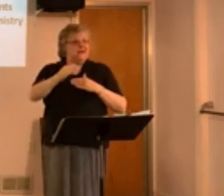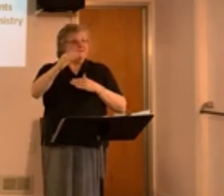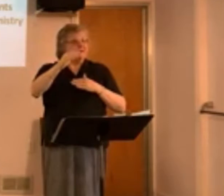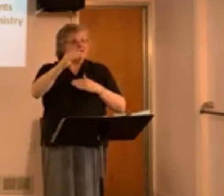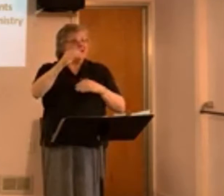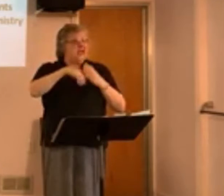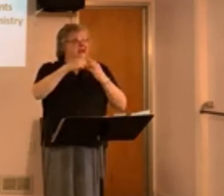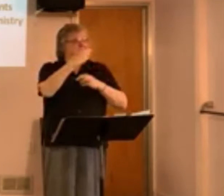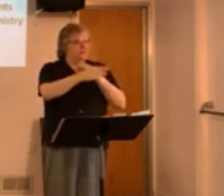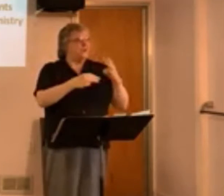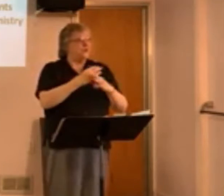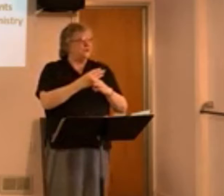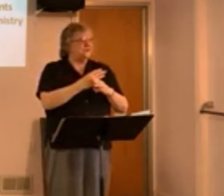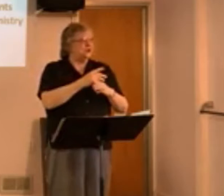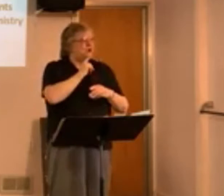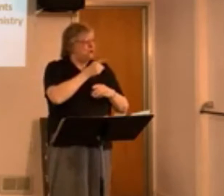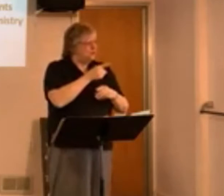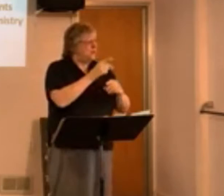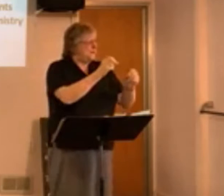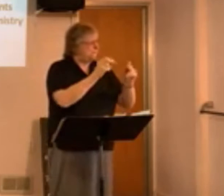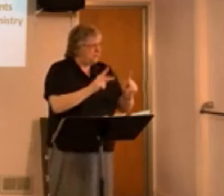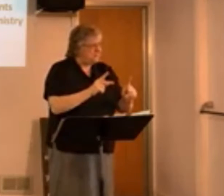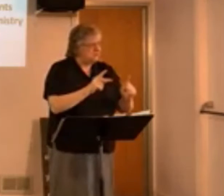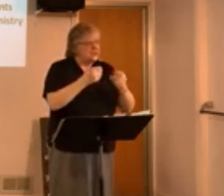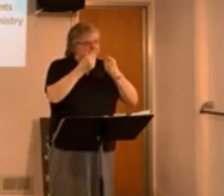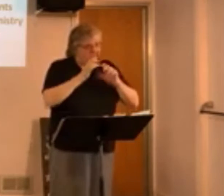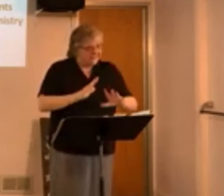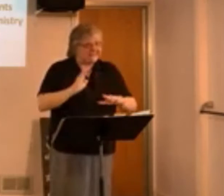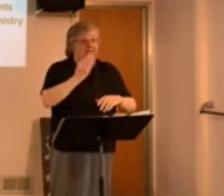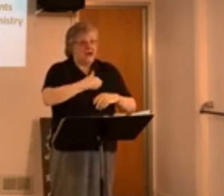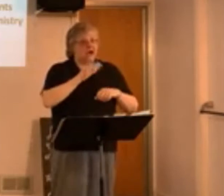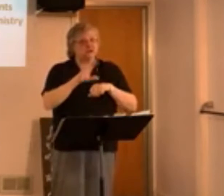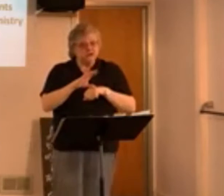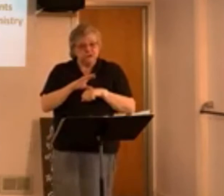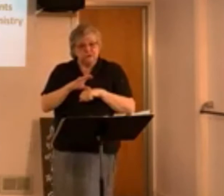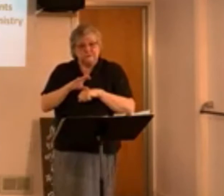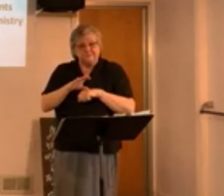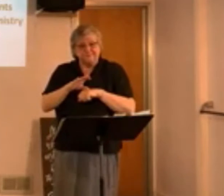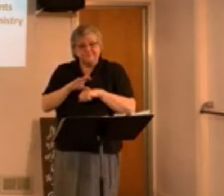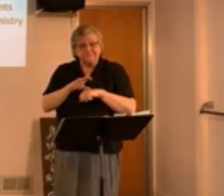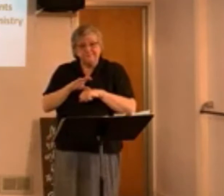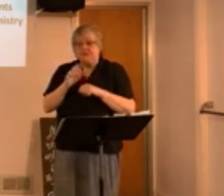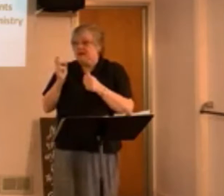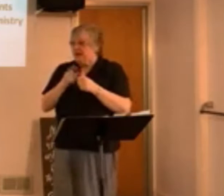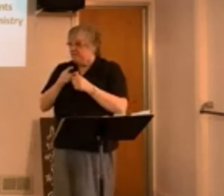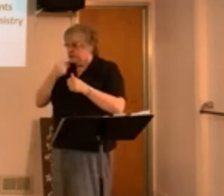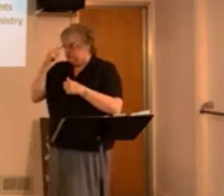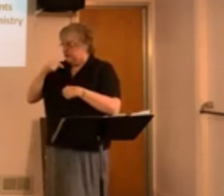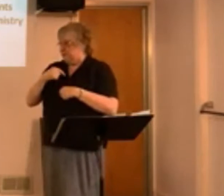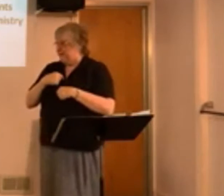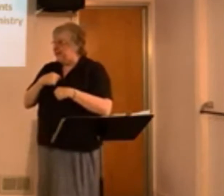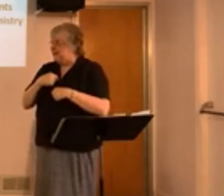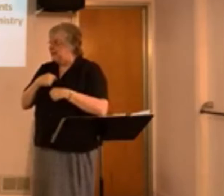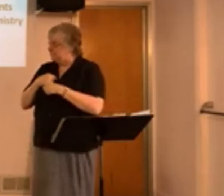privilege, what a blessing that God has given to our church. First, for me, the opportunity